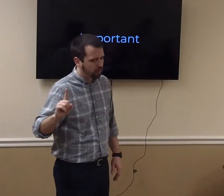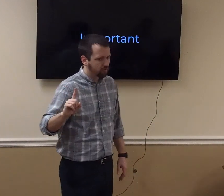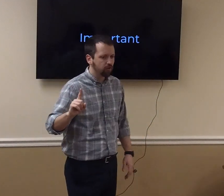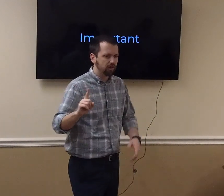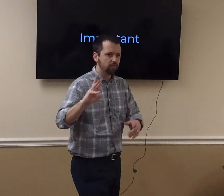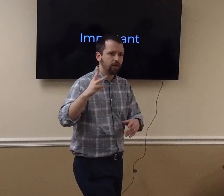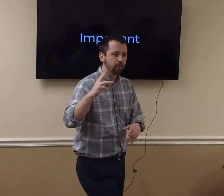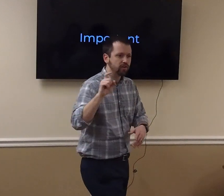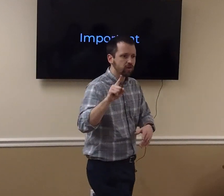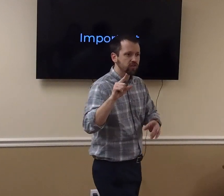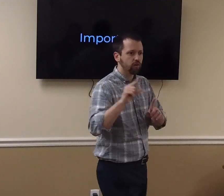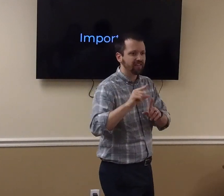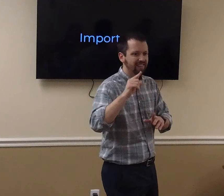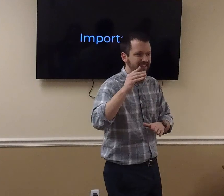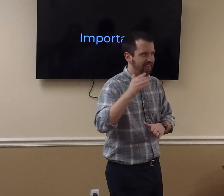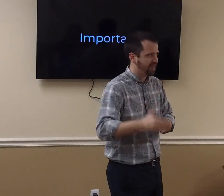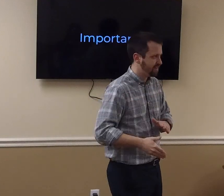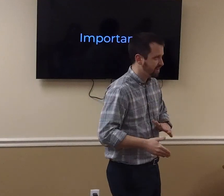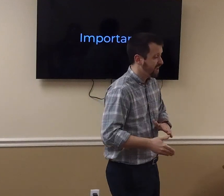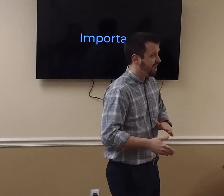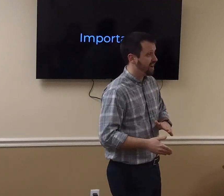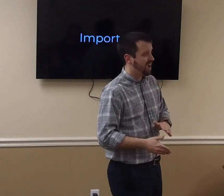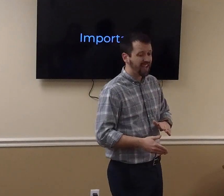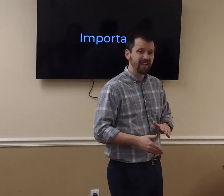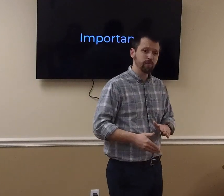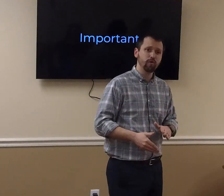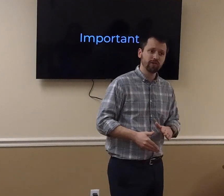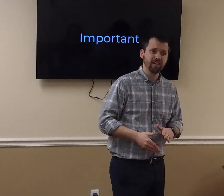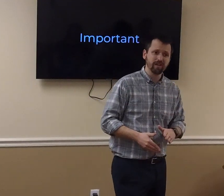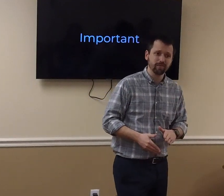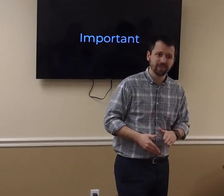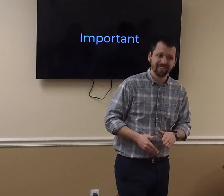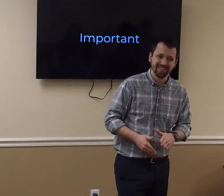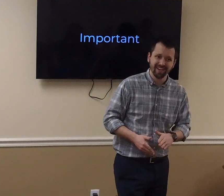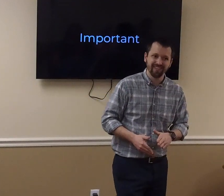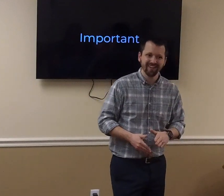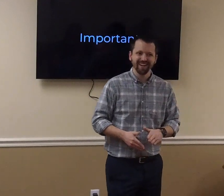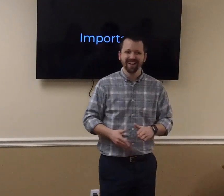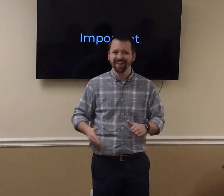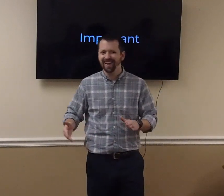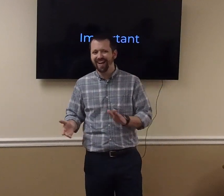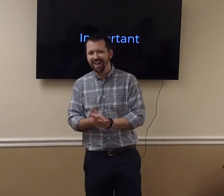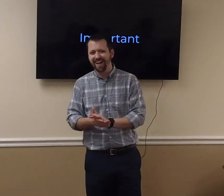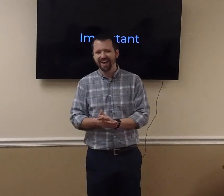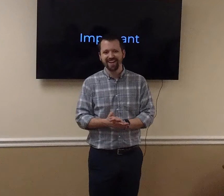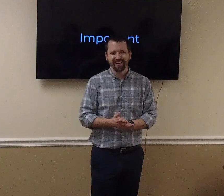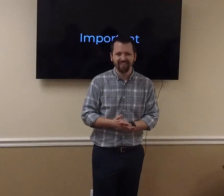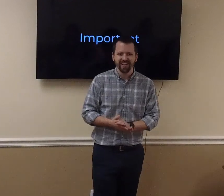so you put those WH question words at the end. And I am over time. So, Thank you.